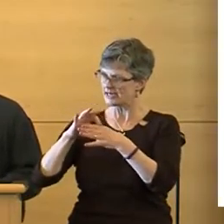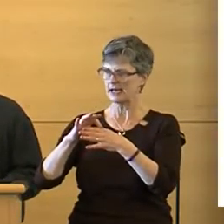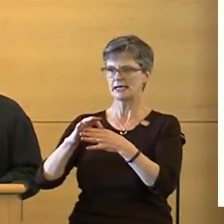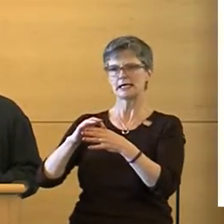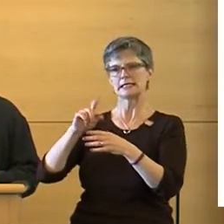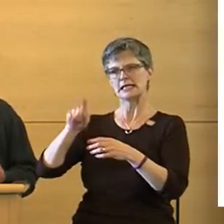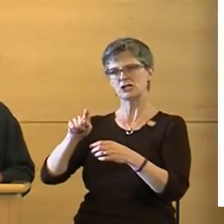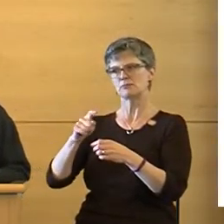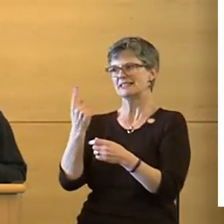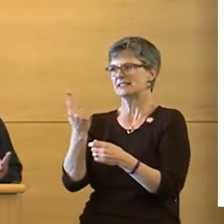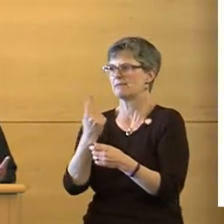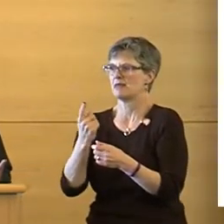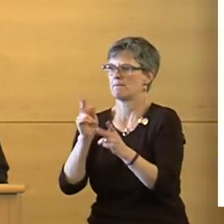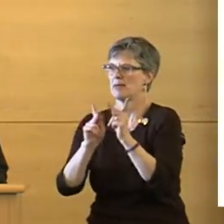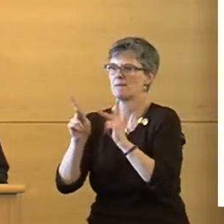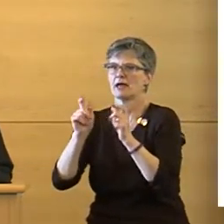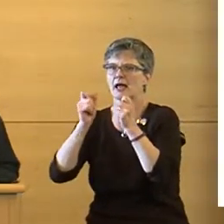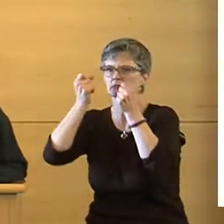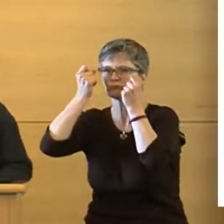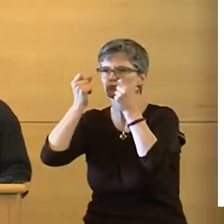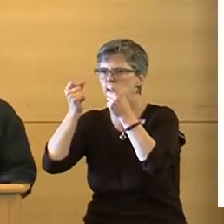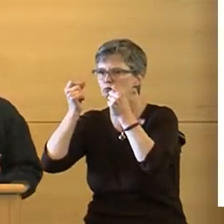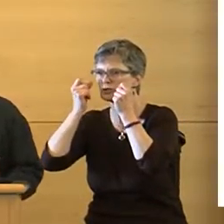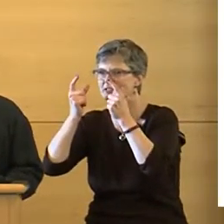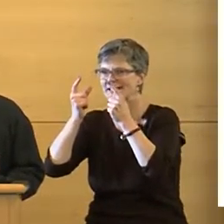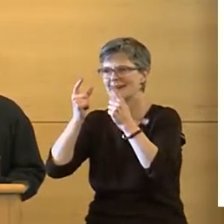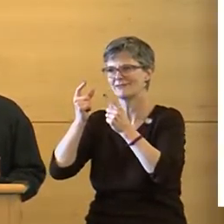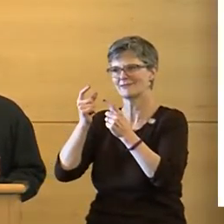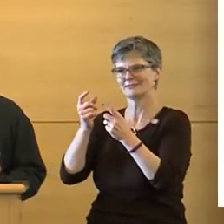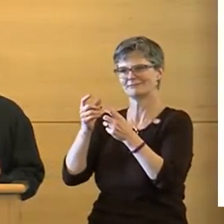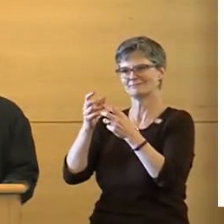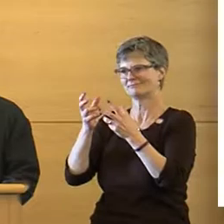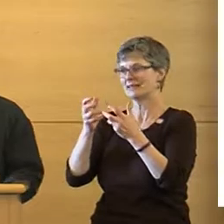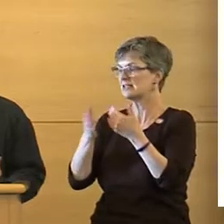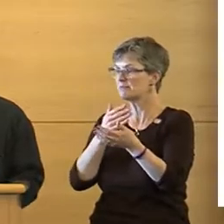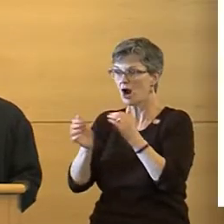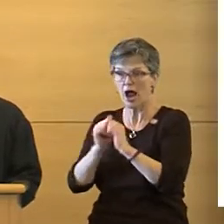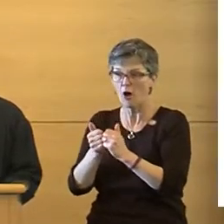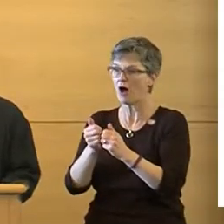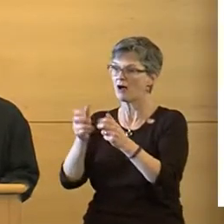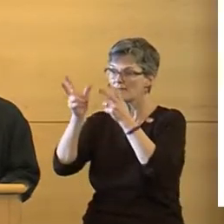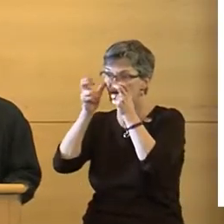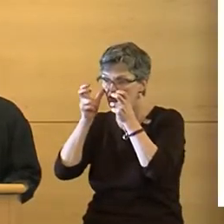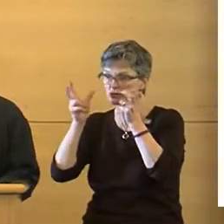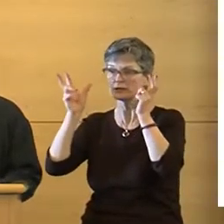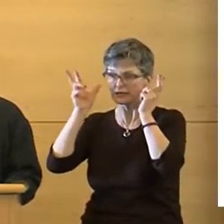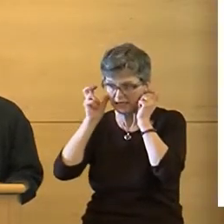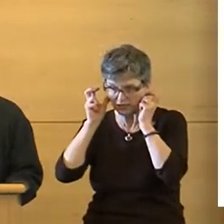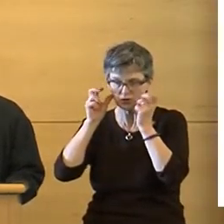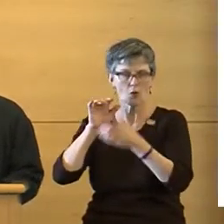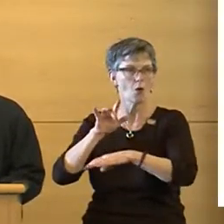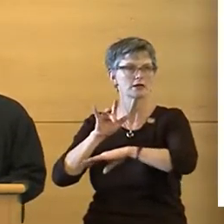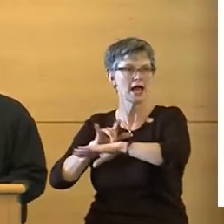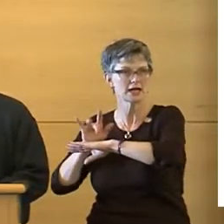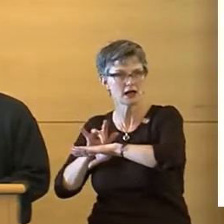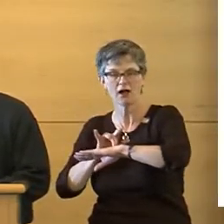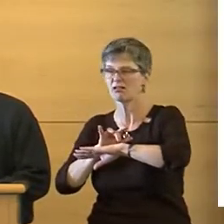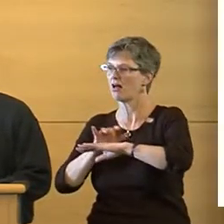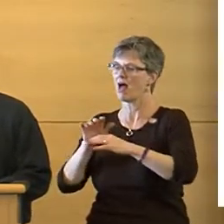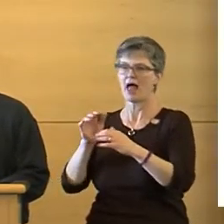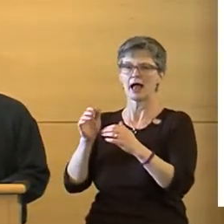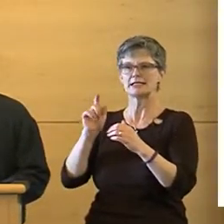W3C recommendation or an official standard in 2008. It has four broad principles, and that is